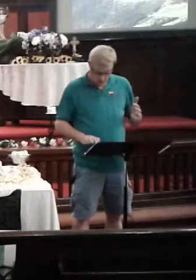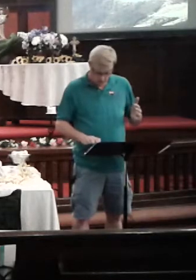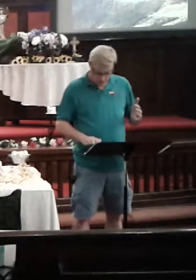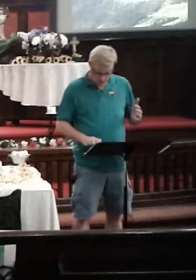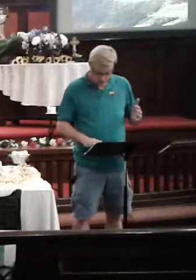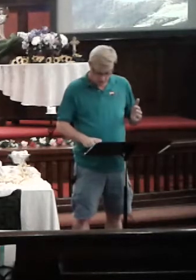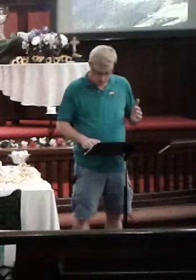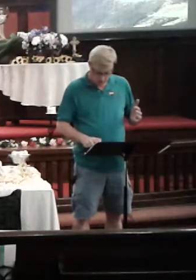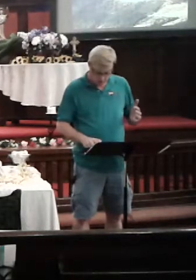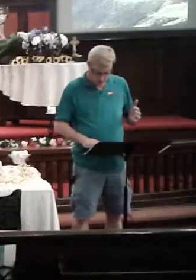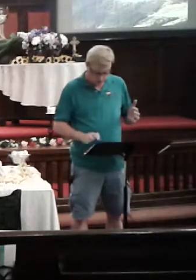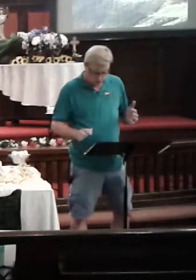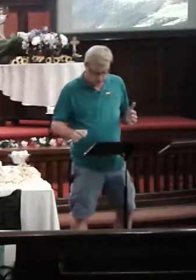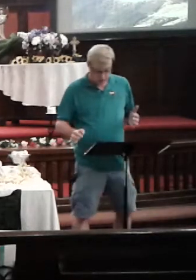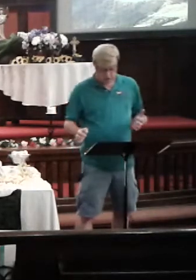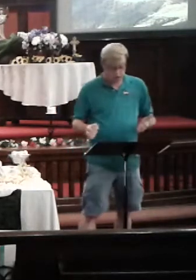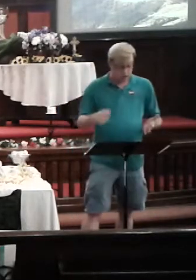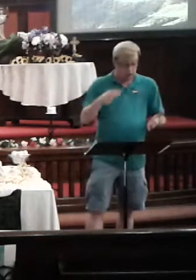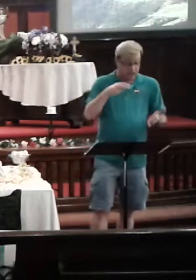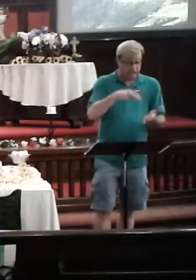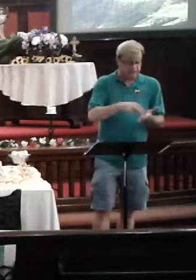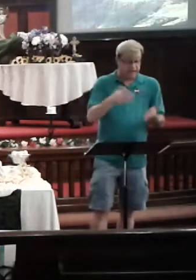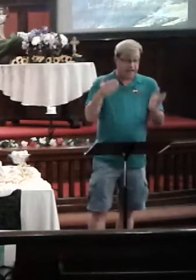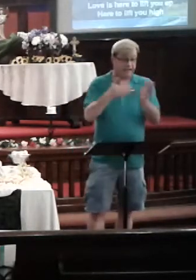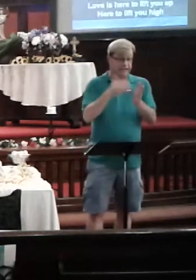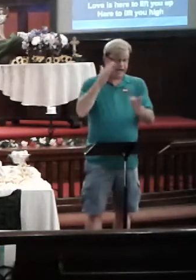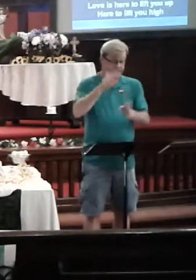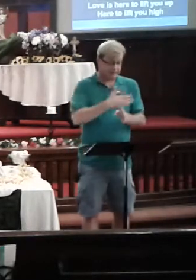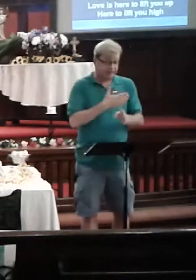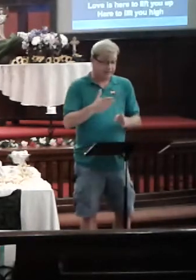All right, let's stand again and sing Lift Your Head, Weary Sinner.